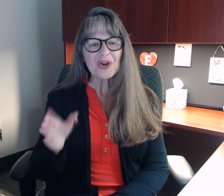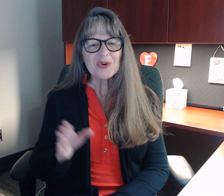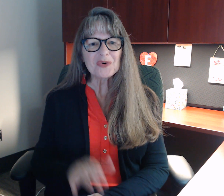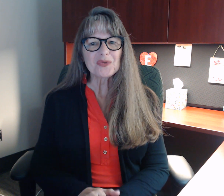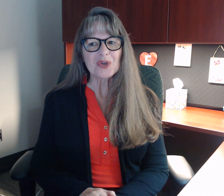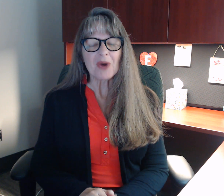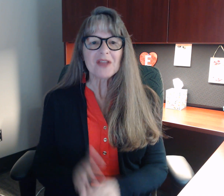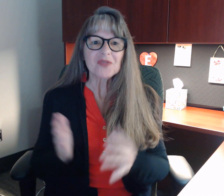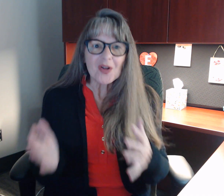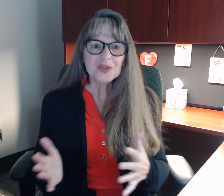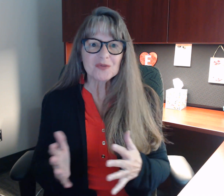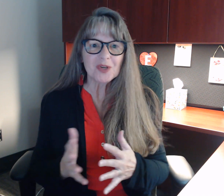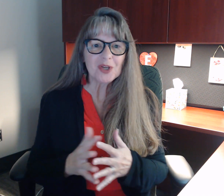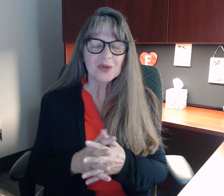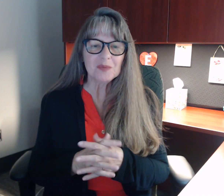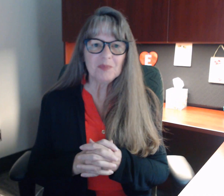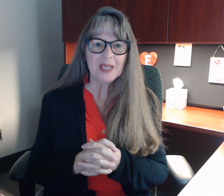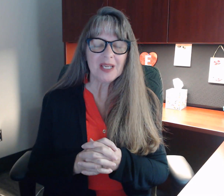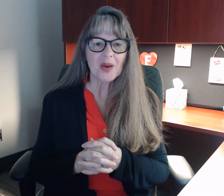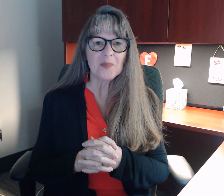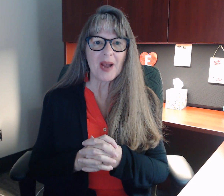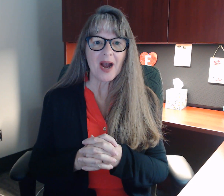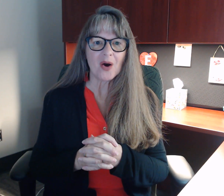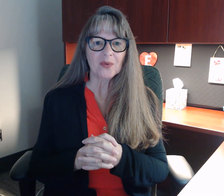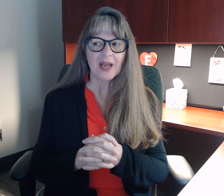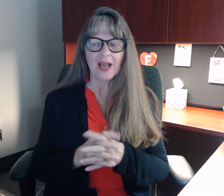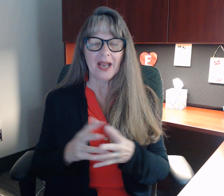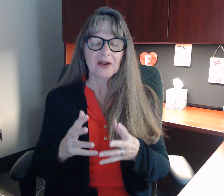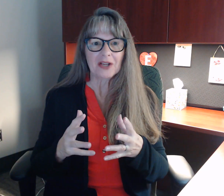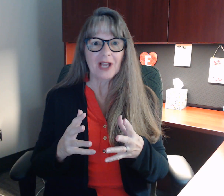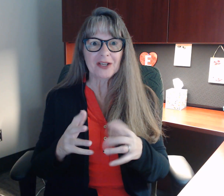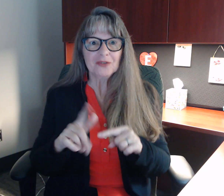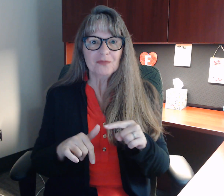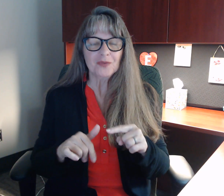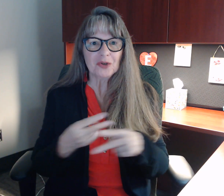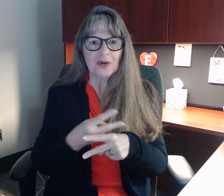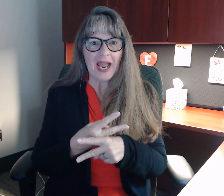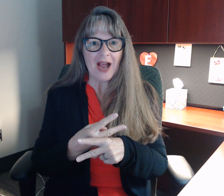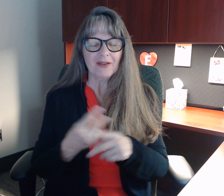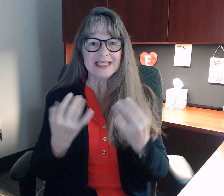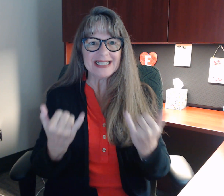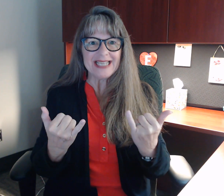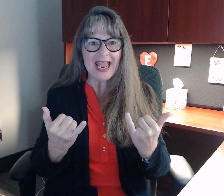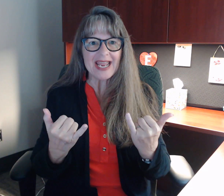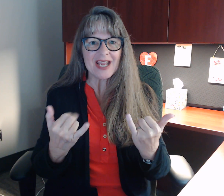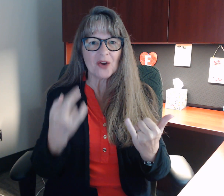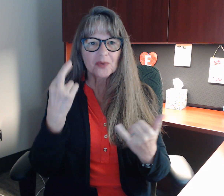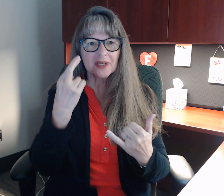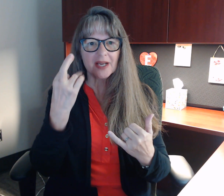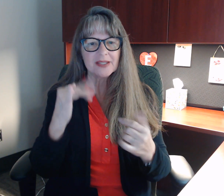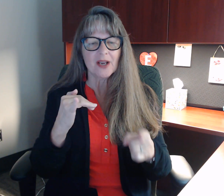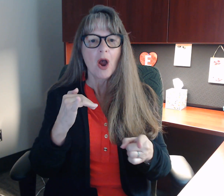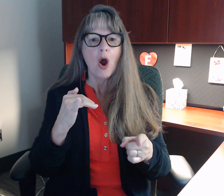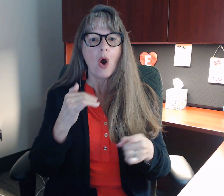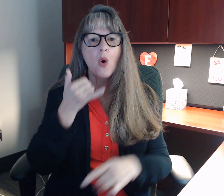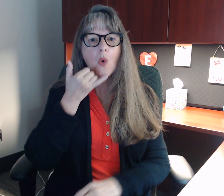Hello. So I thought this video could be about, I couldn't figure it out. And today I realized that, oh,